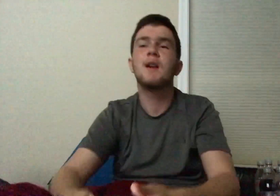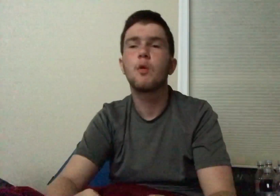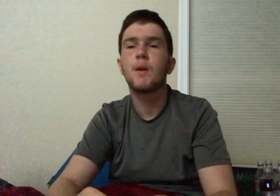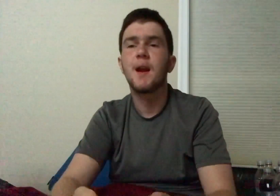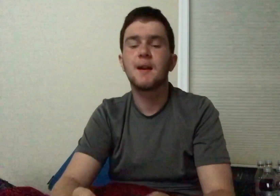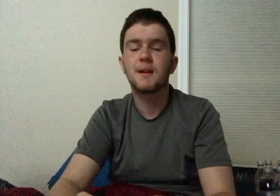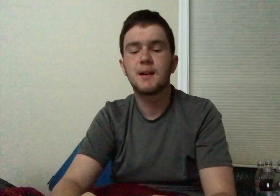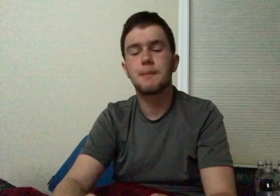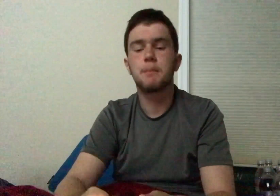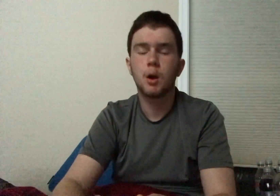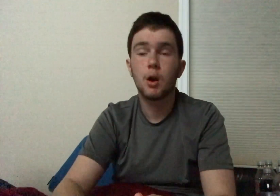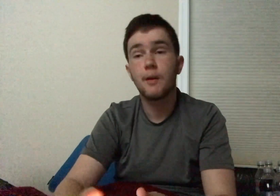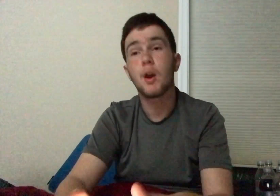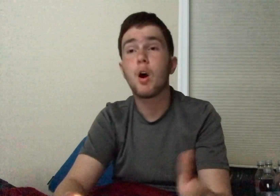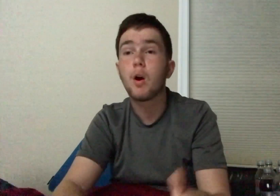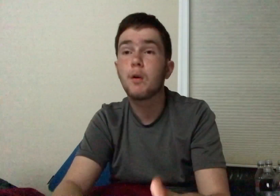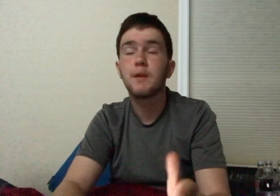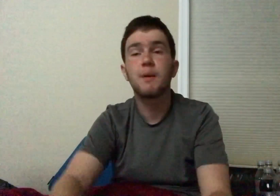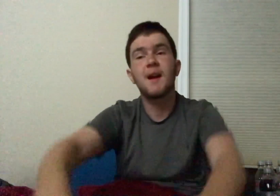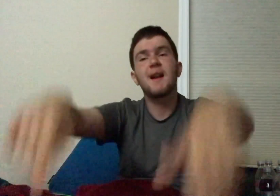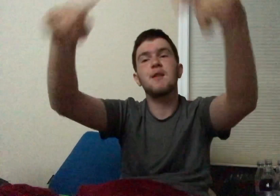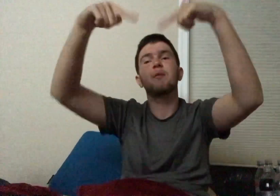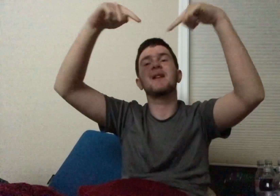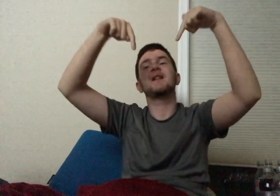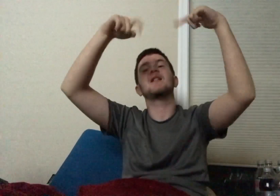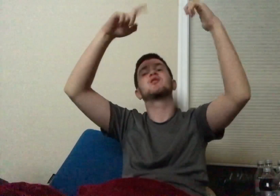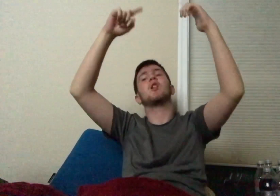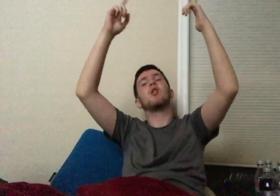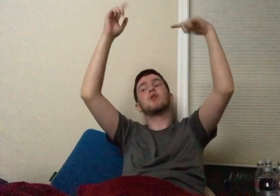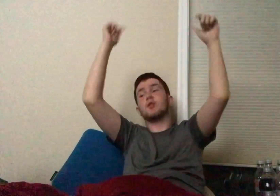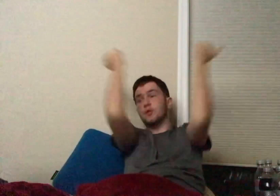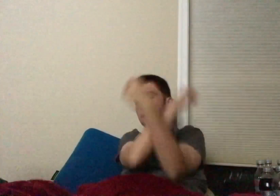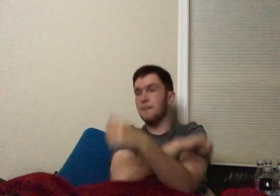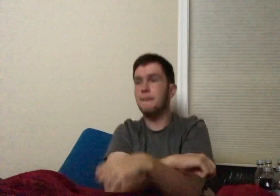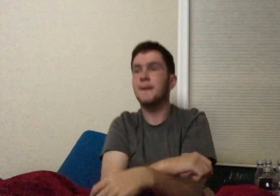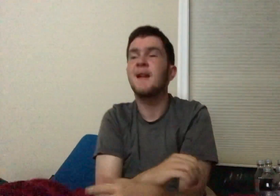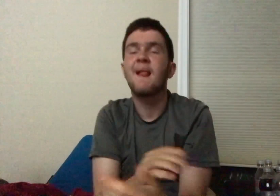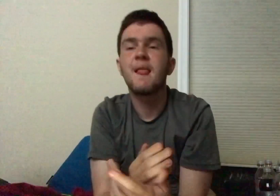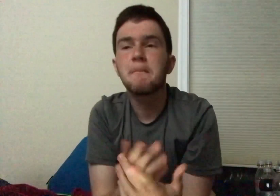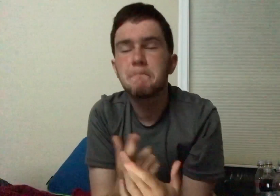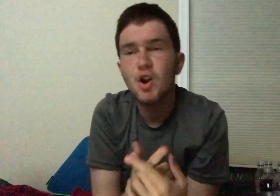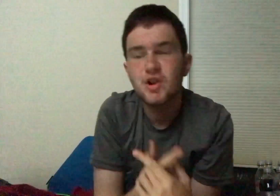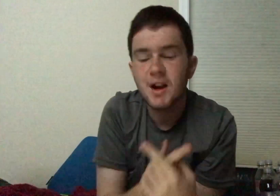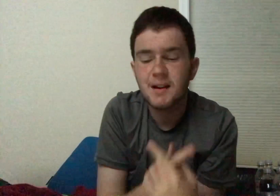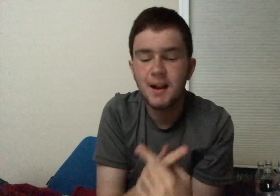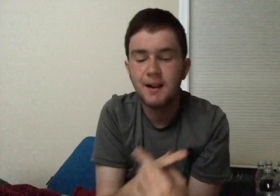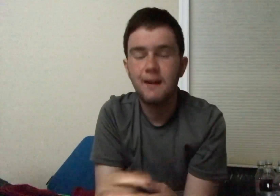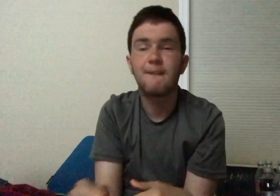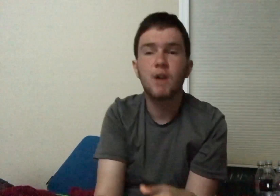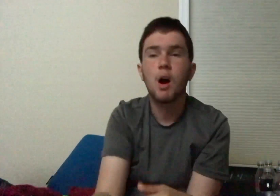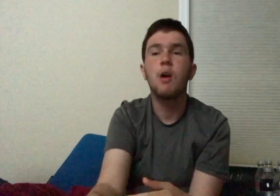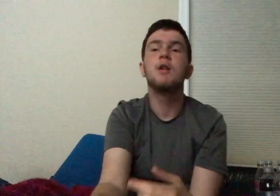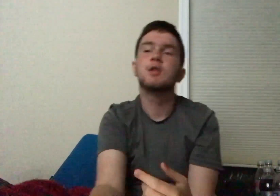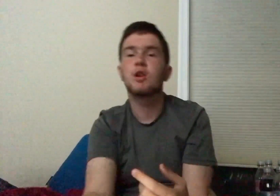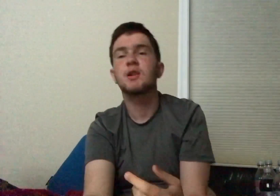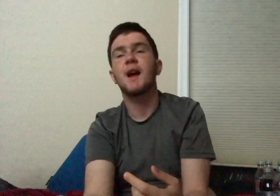it ain't easy, but the only way that we get stronger is get a little burnt, yeah, take a little fall. Hurts like